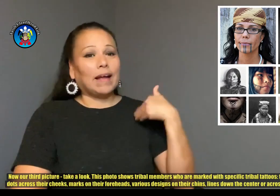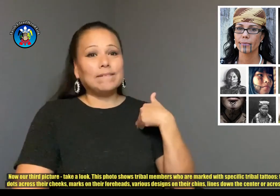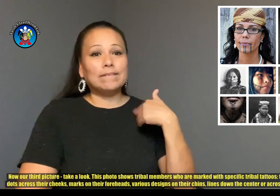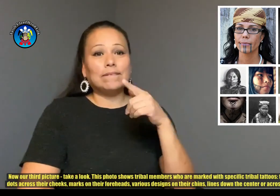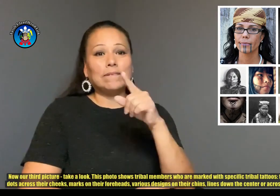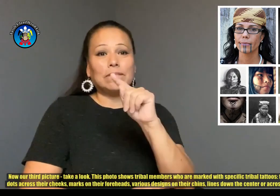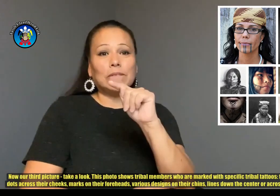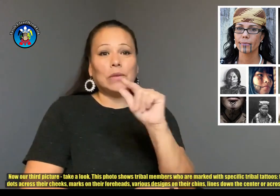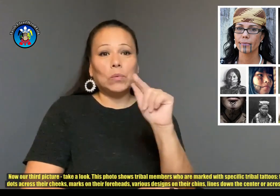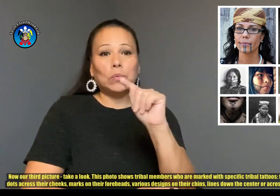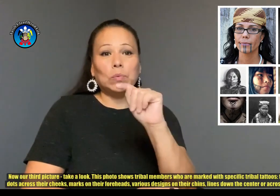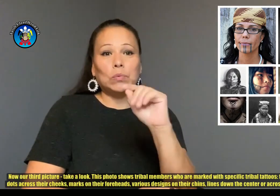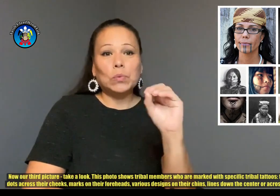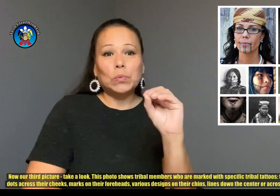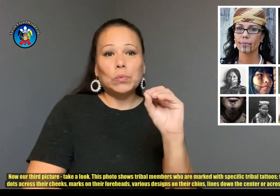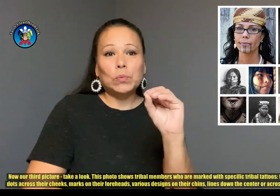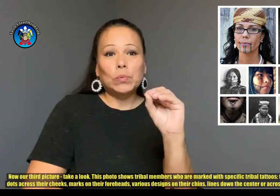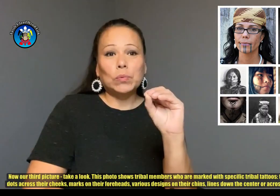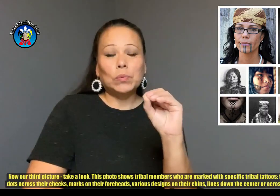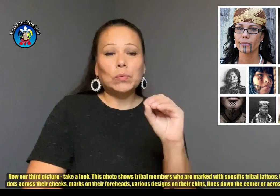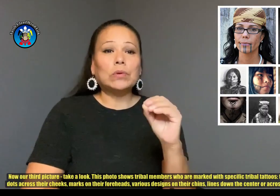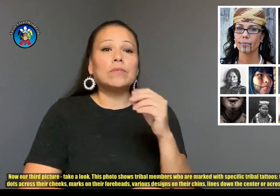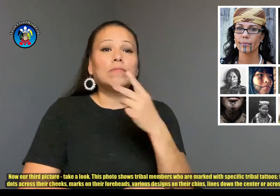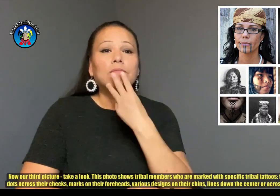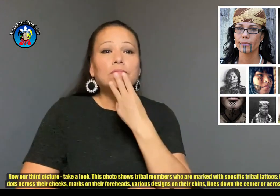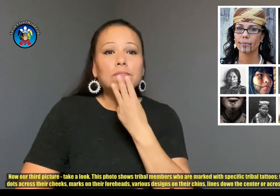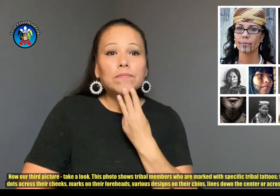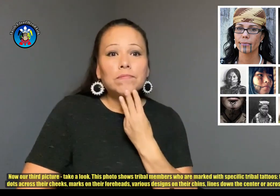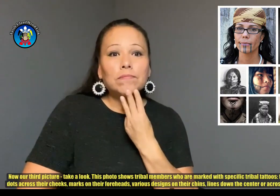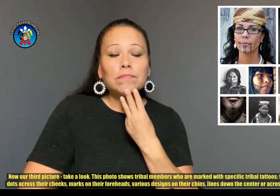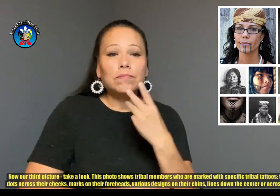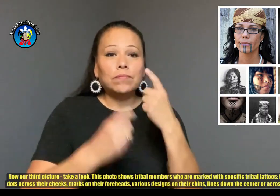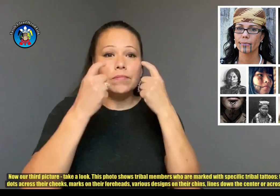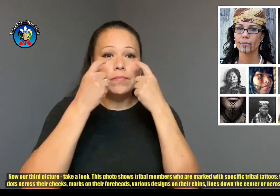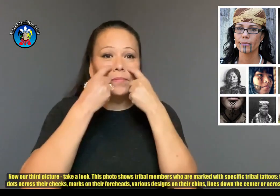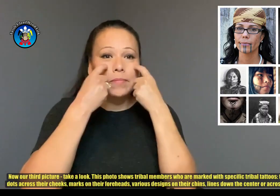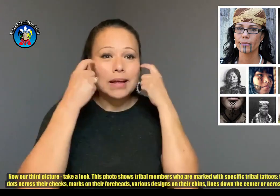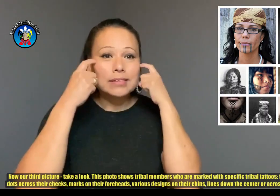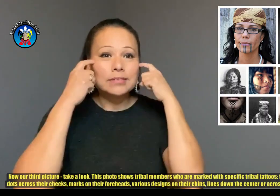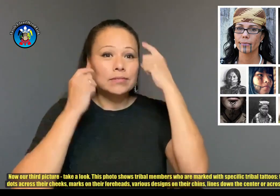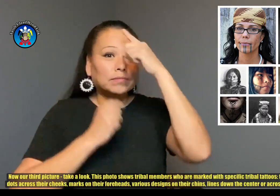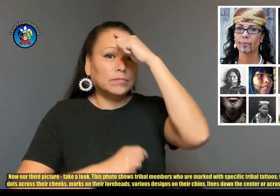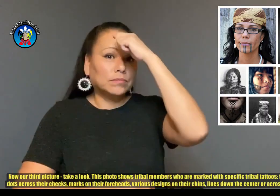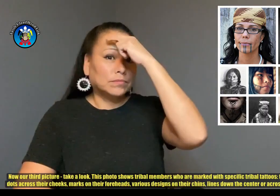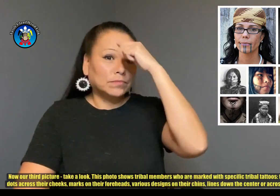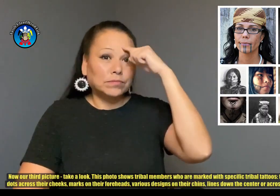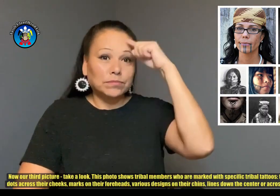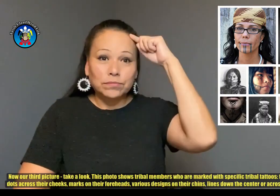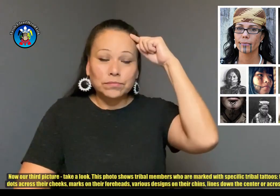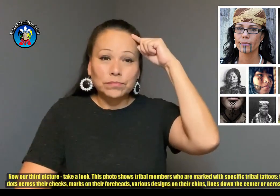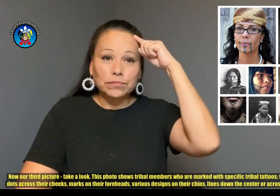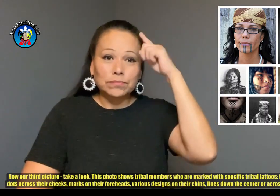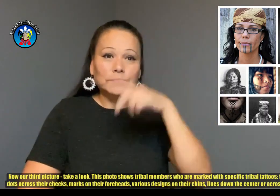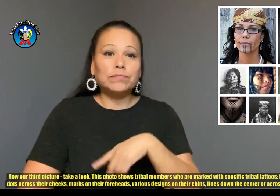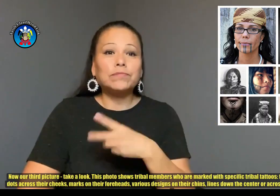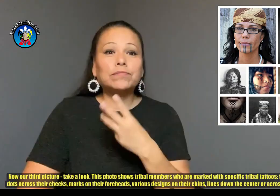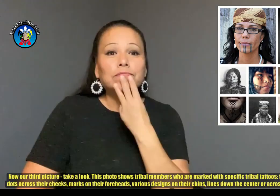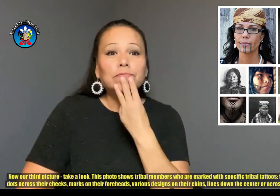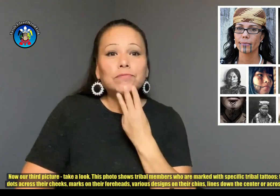This photo shows tribal members who are marked with specific tribal tattoos. 3 lines tattooed down the chin, dots across